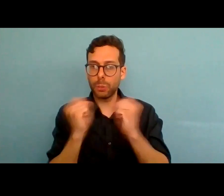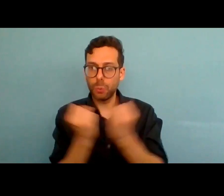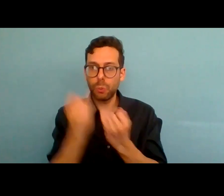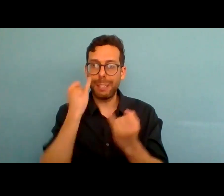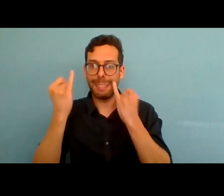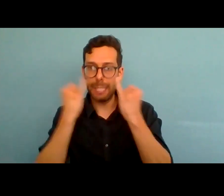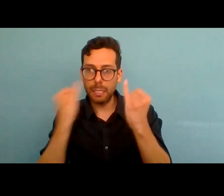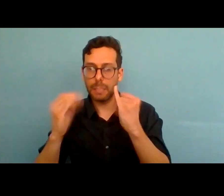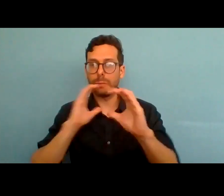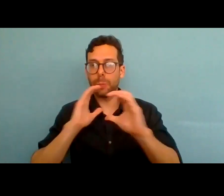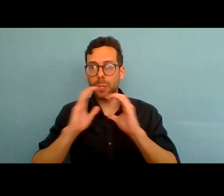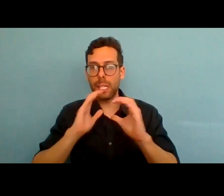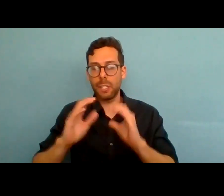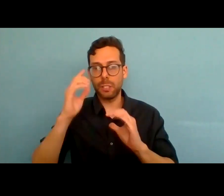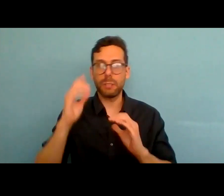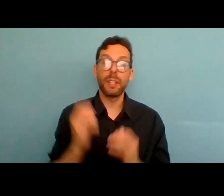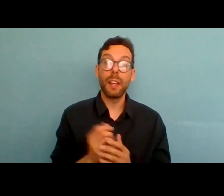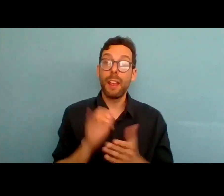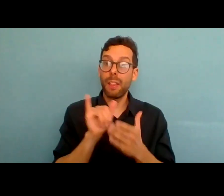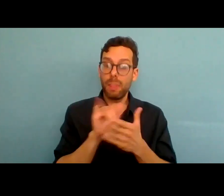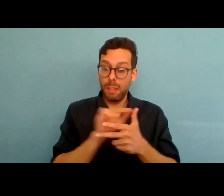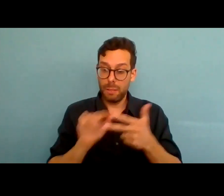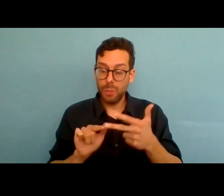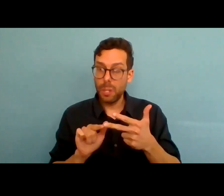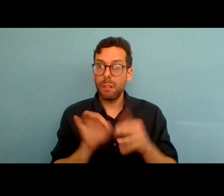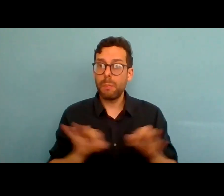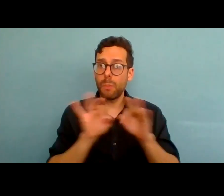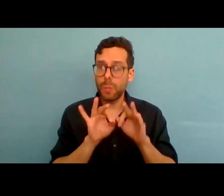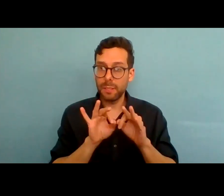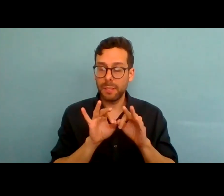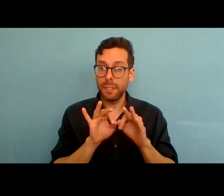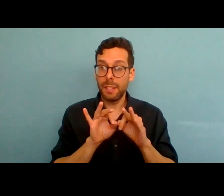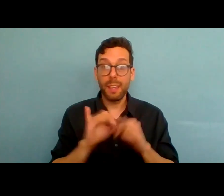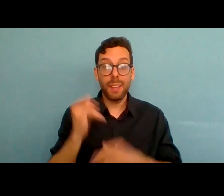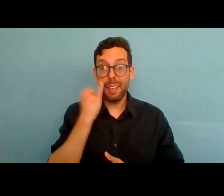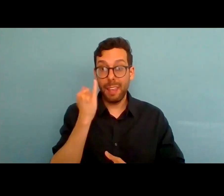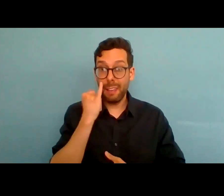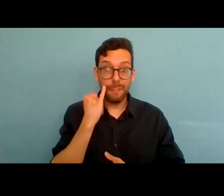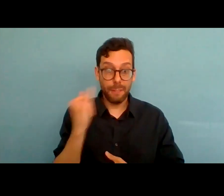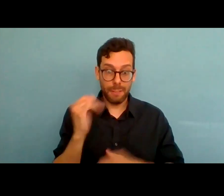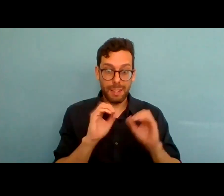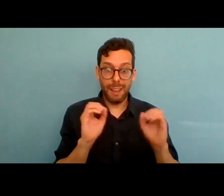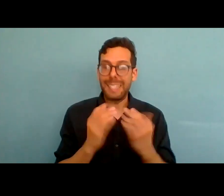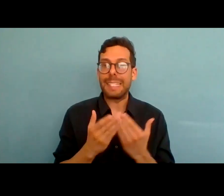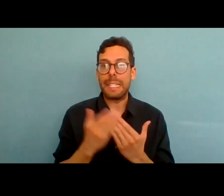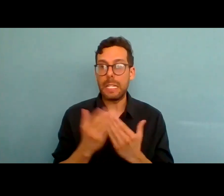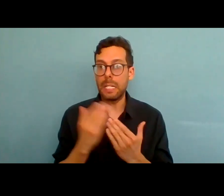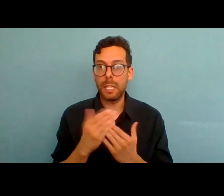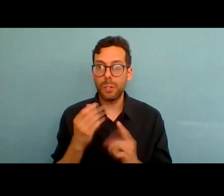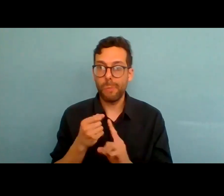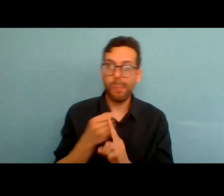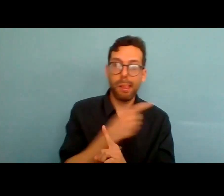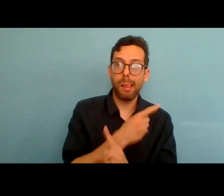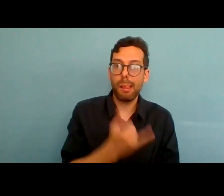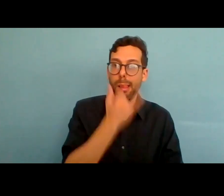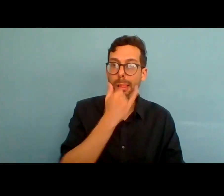observations. Those are really important components, because otherwise it's very easy to miss the mark on either direction. It's easy to